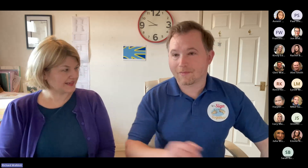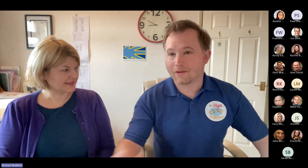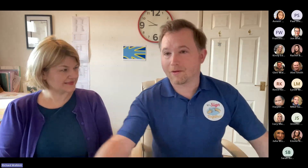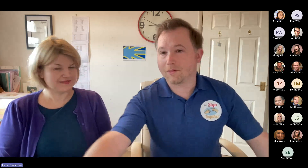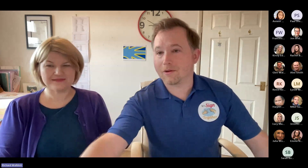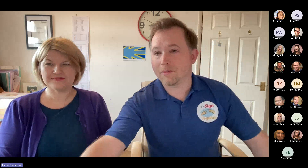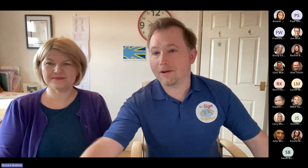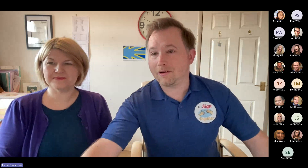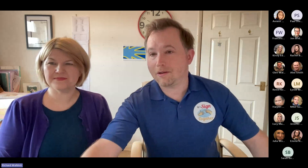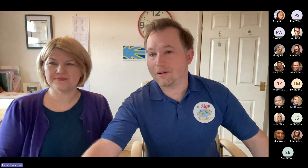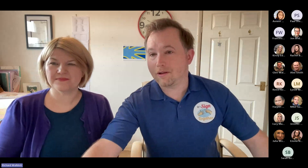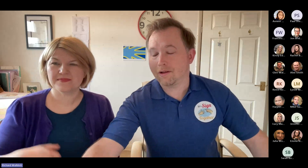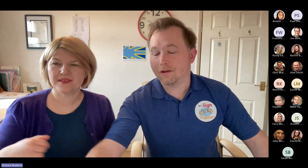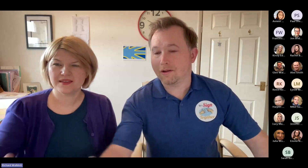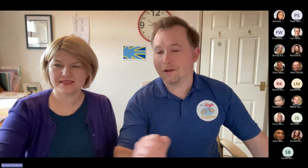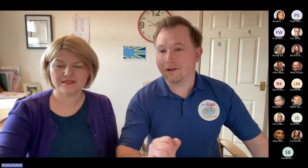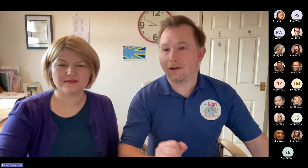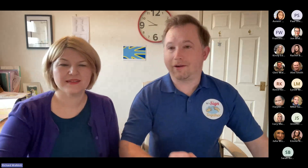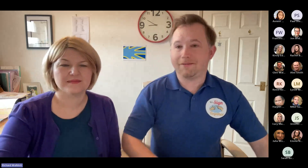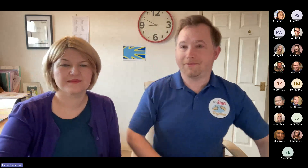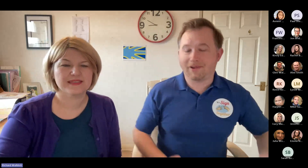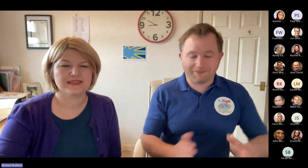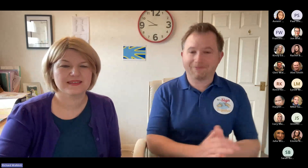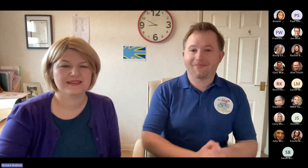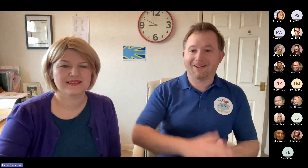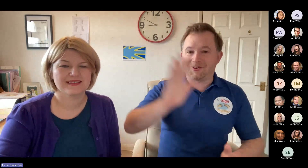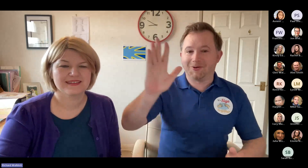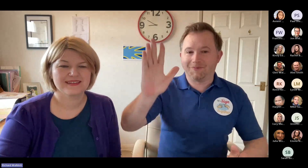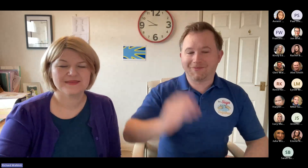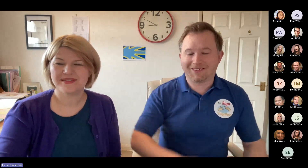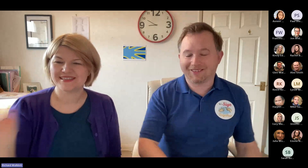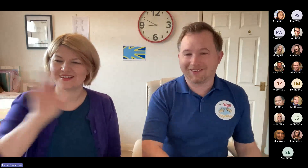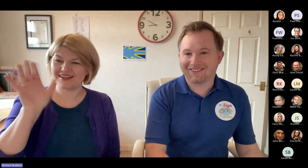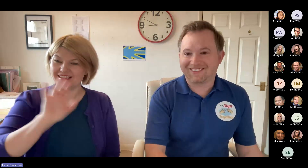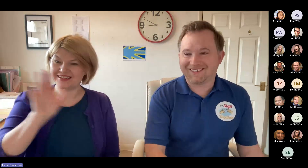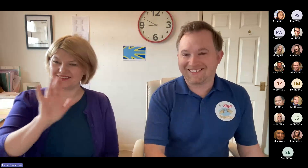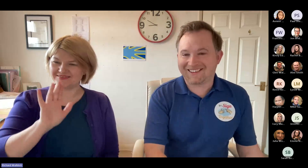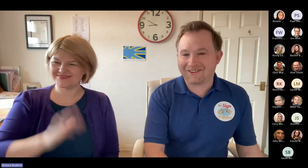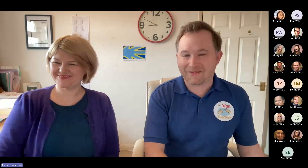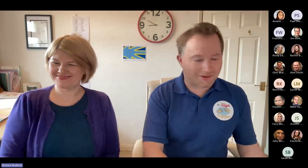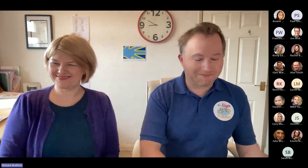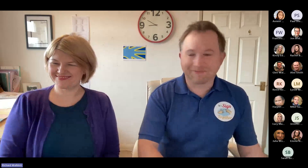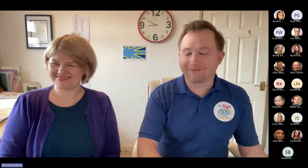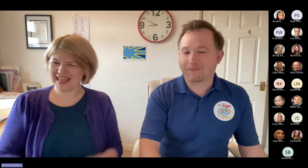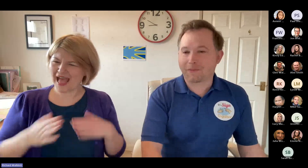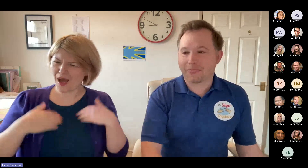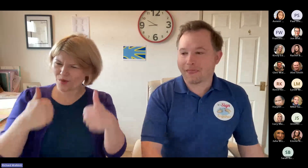Okay. I think so. Okay, yeah. great. Hello. Let's make a start. Hello. Hello, everyone.